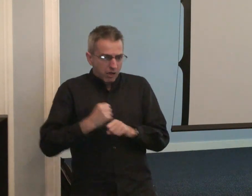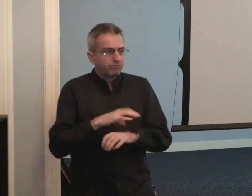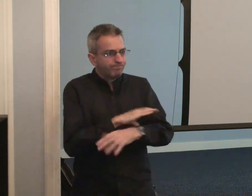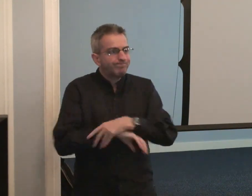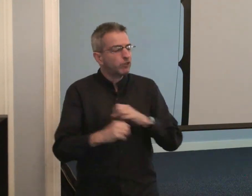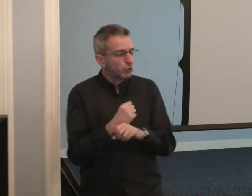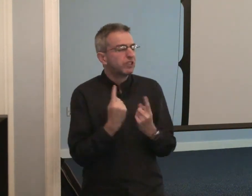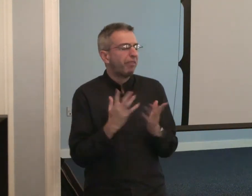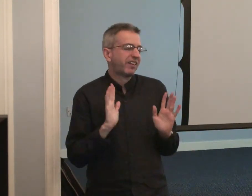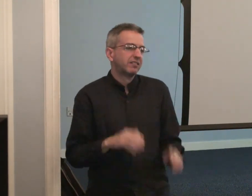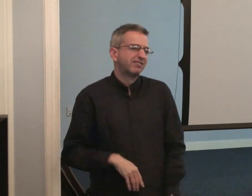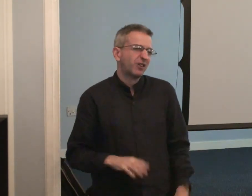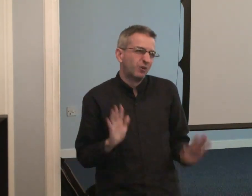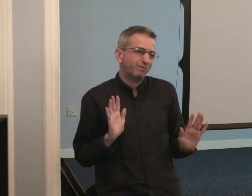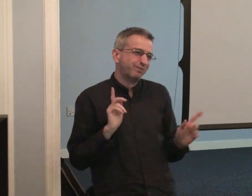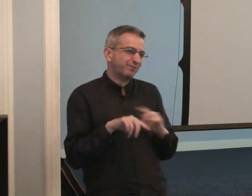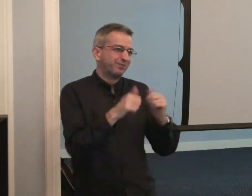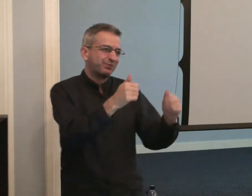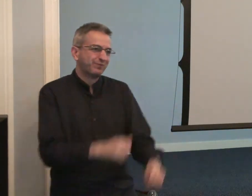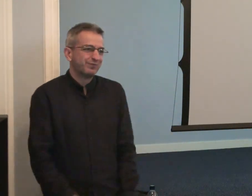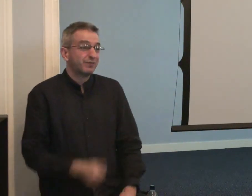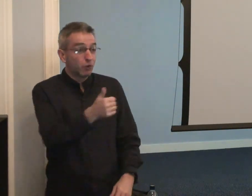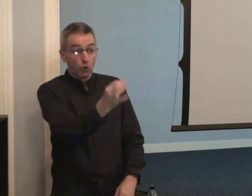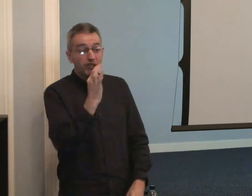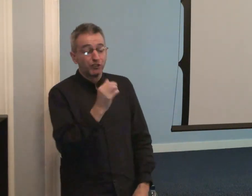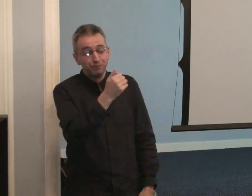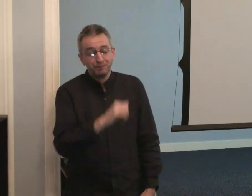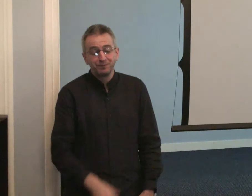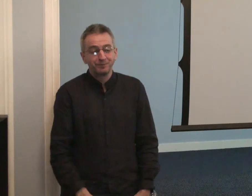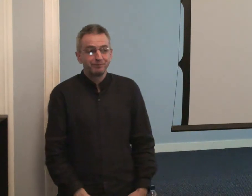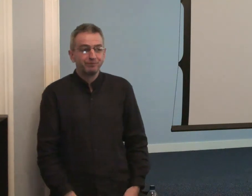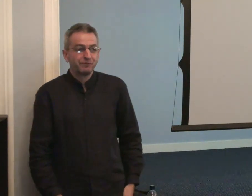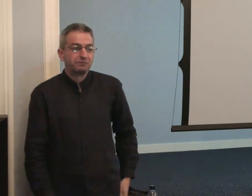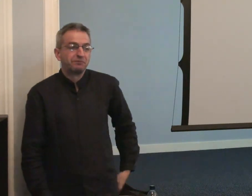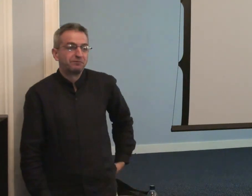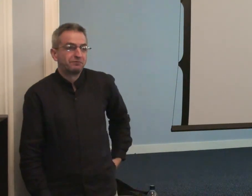on people's lives and their future. So people will do something about that, I think. But good question.